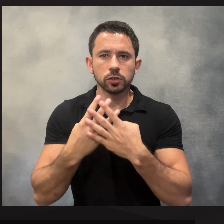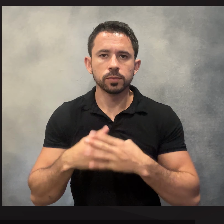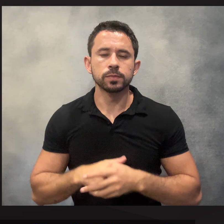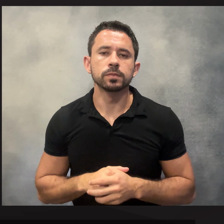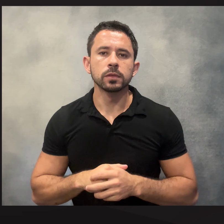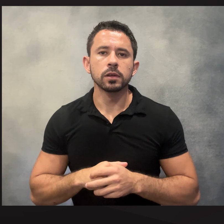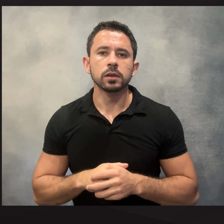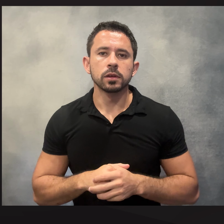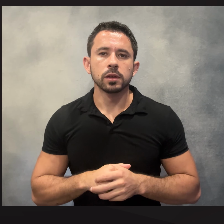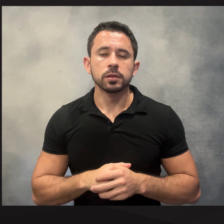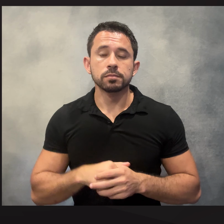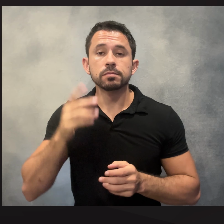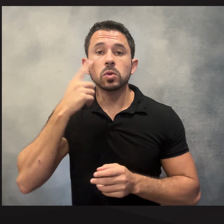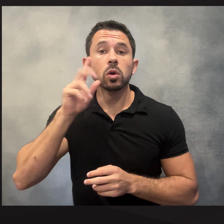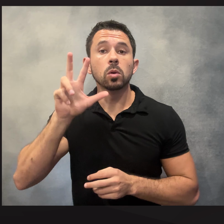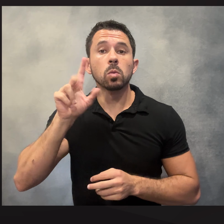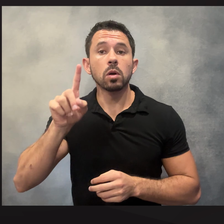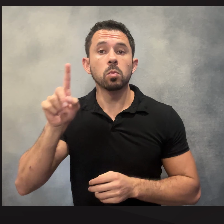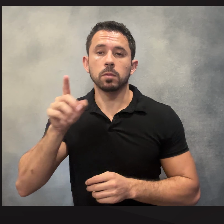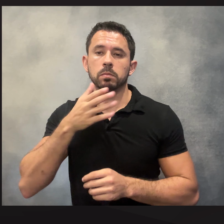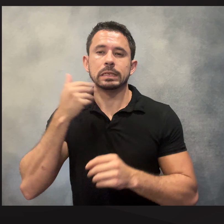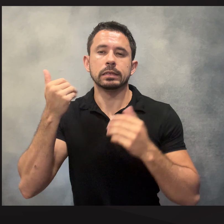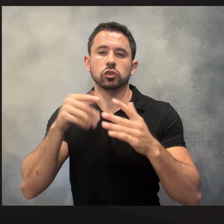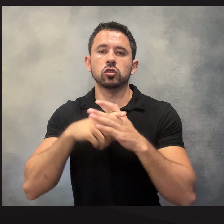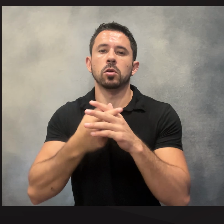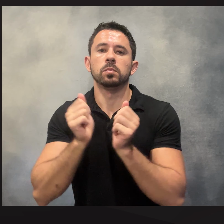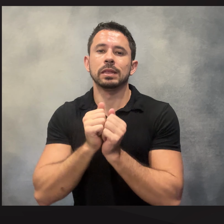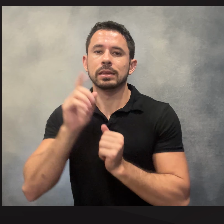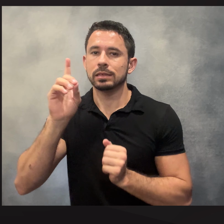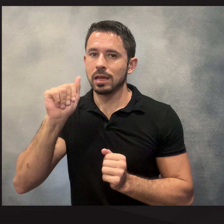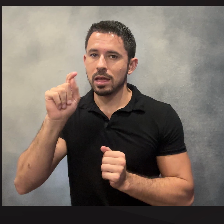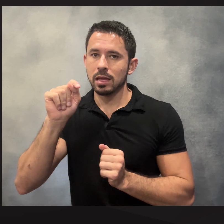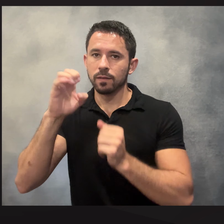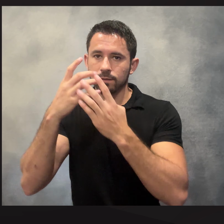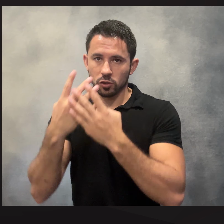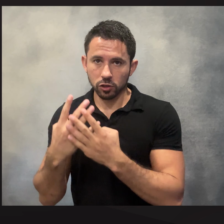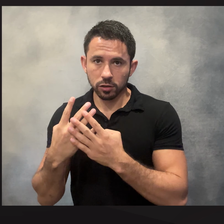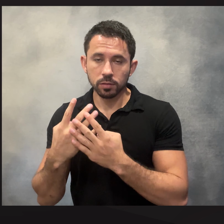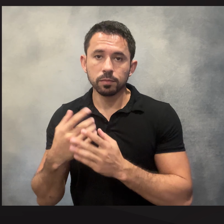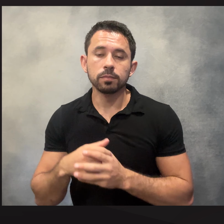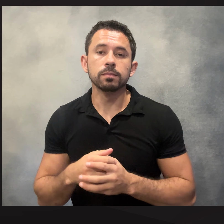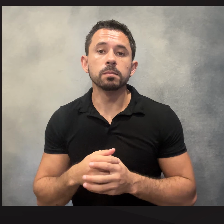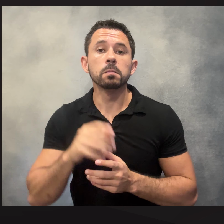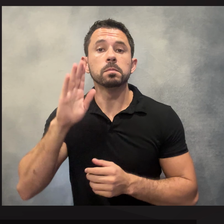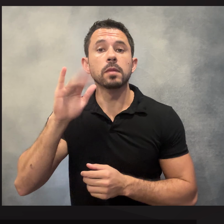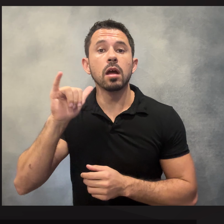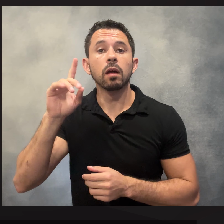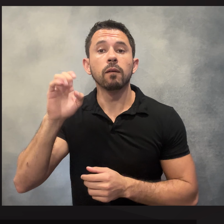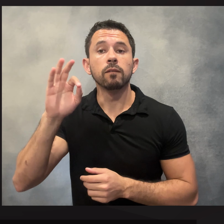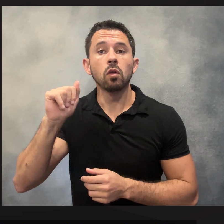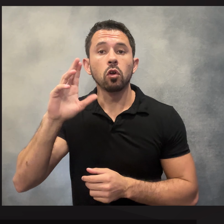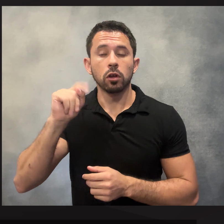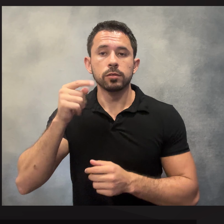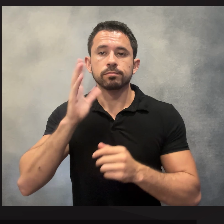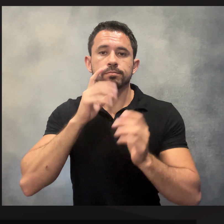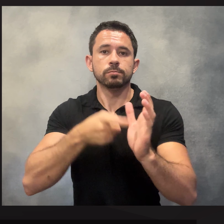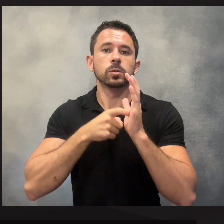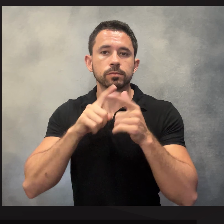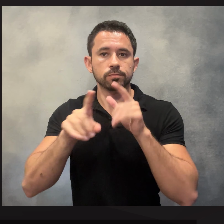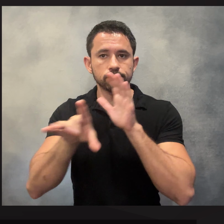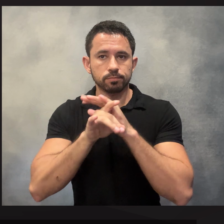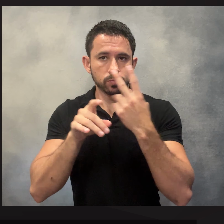For 311, it's best to start with a date filter. By default, you will be required to choose between